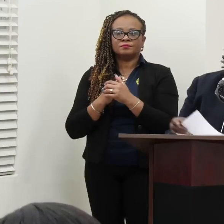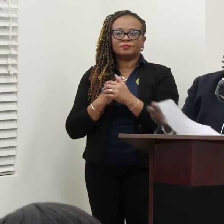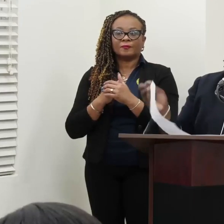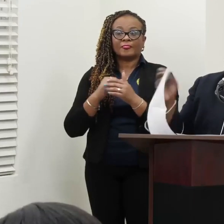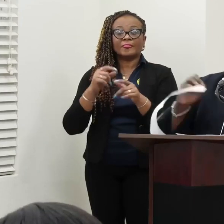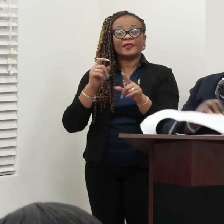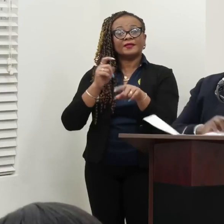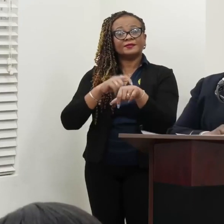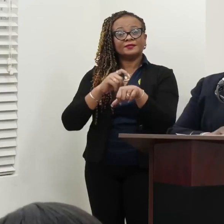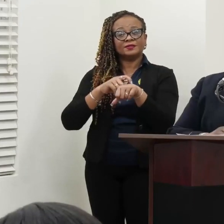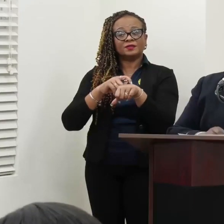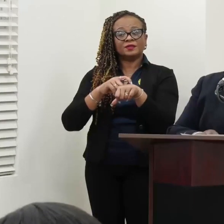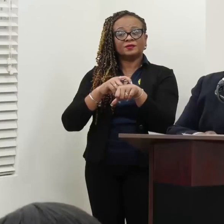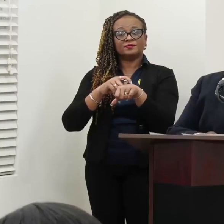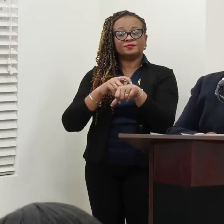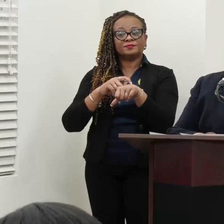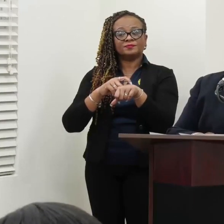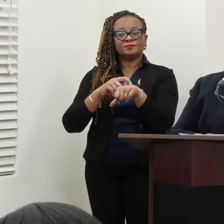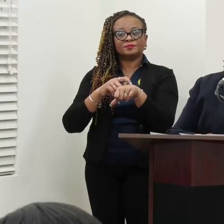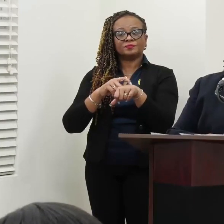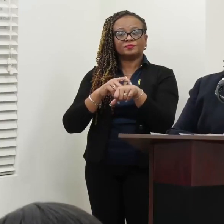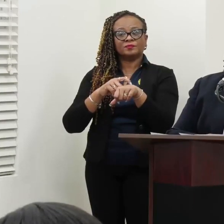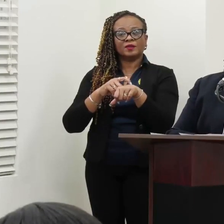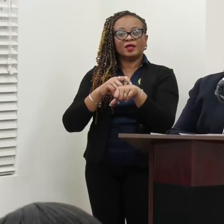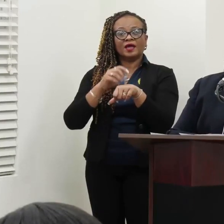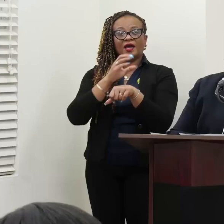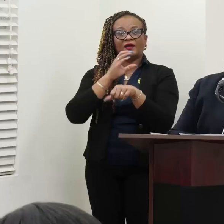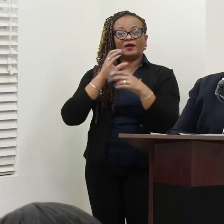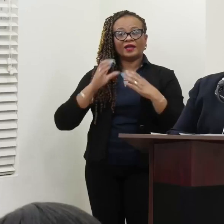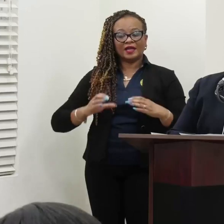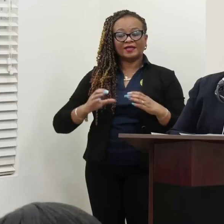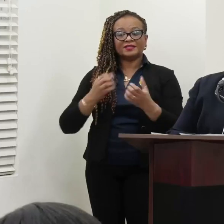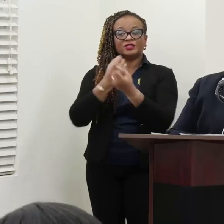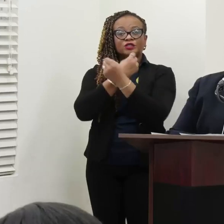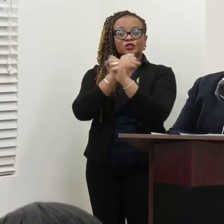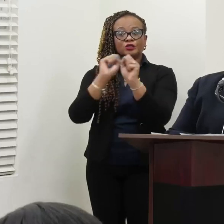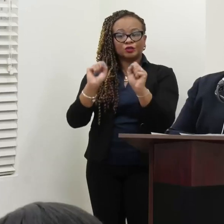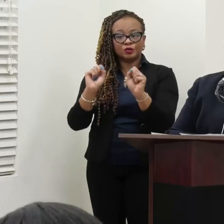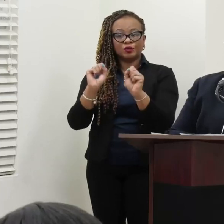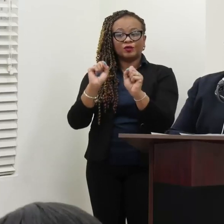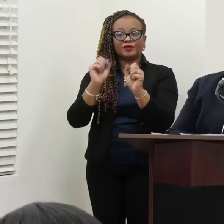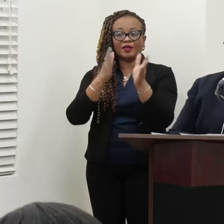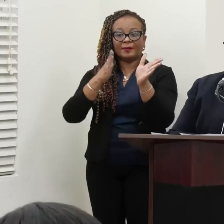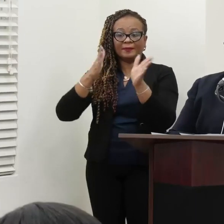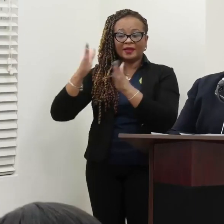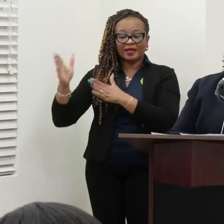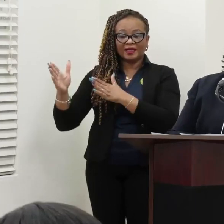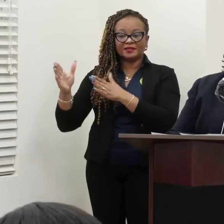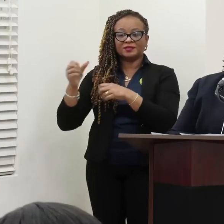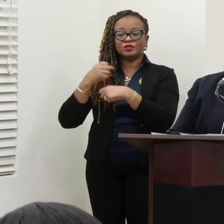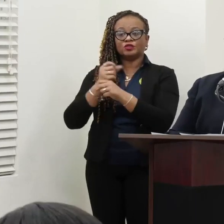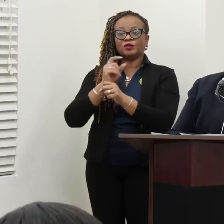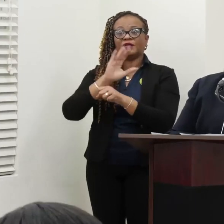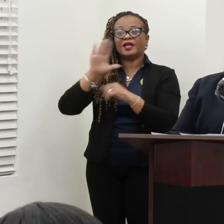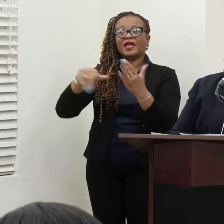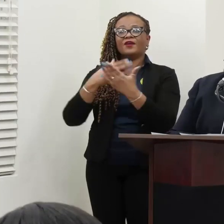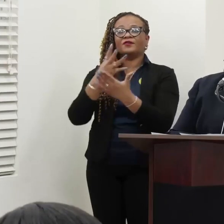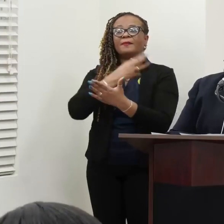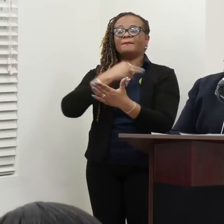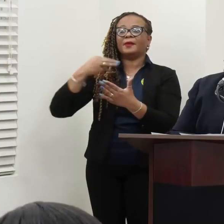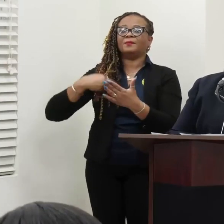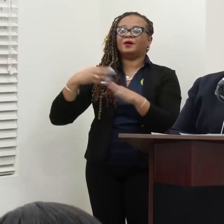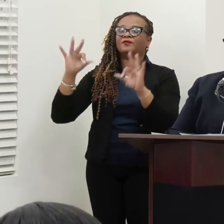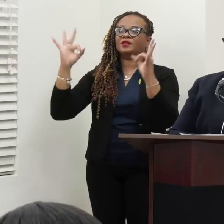At this time, our clients should have secured their emergency plans and ensure that every member of